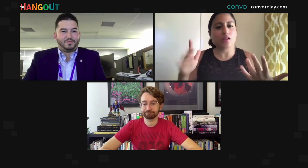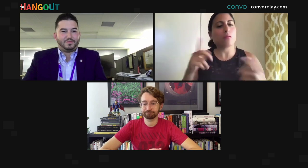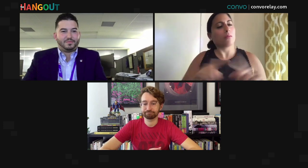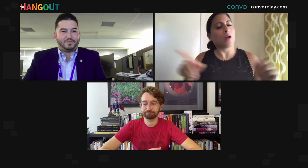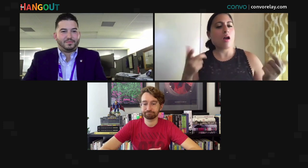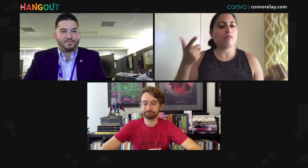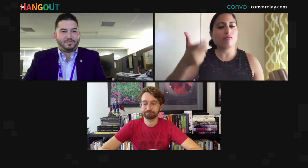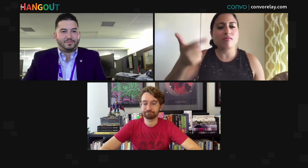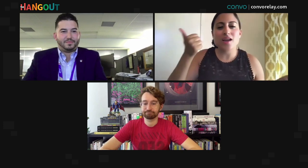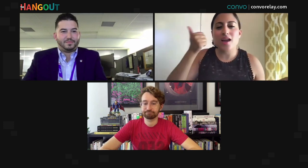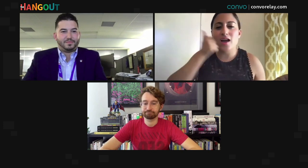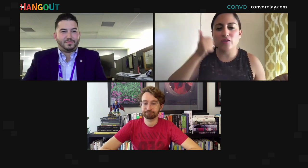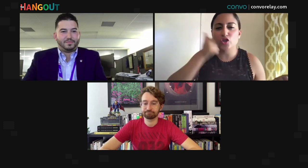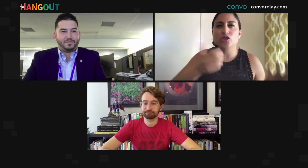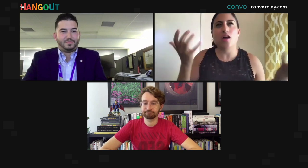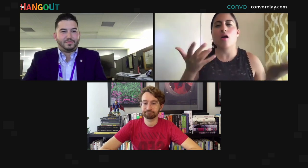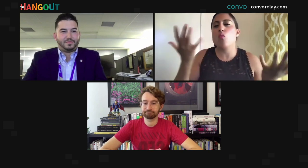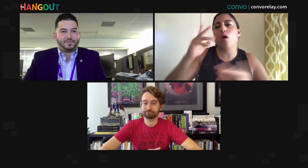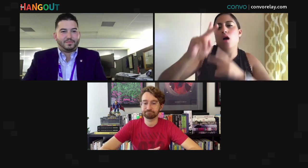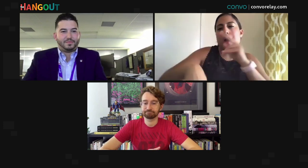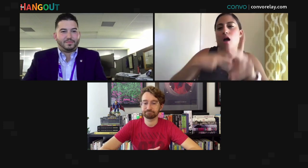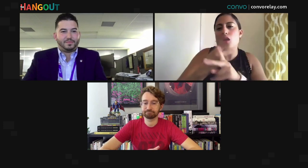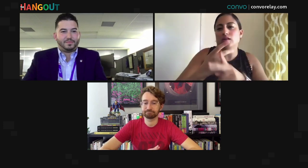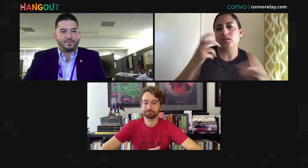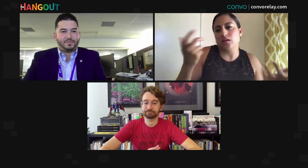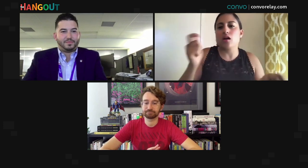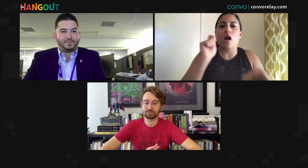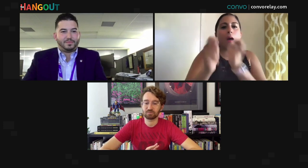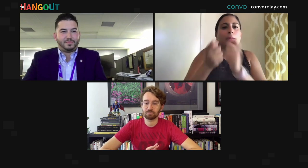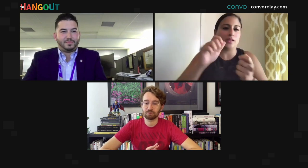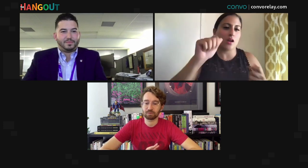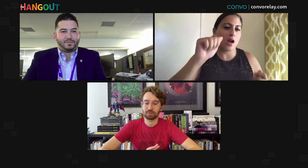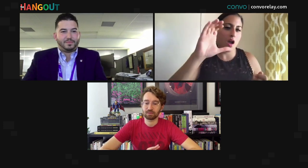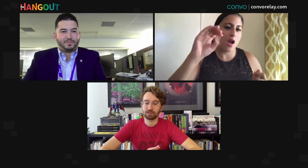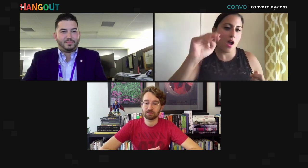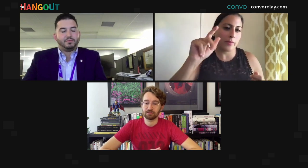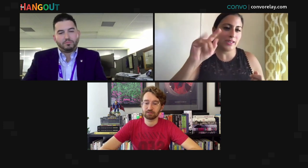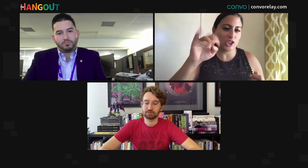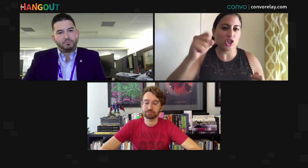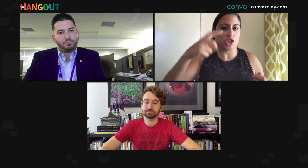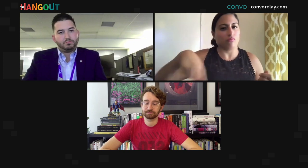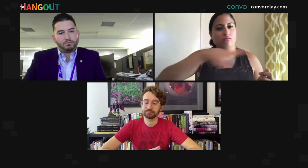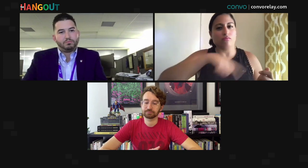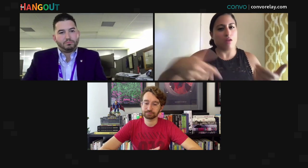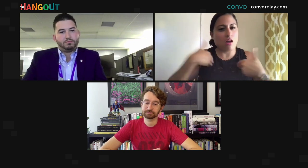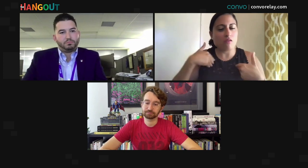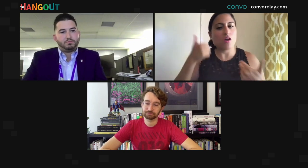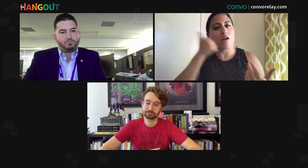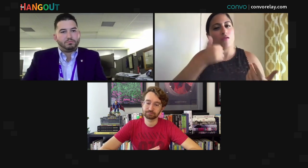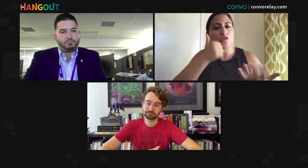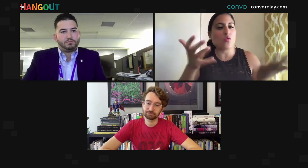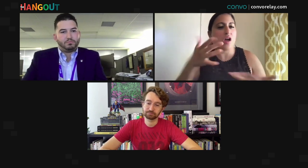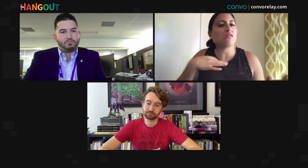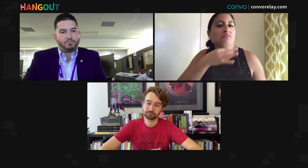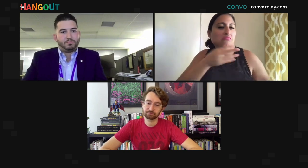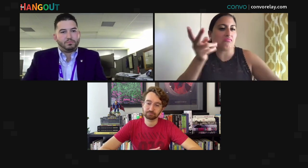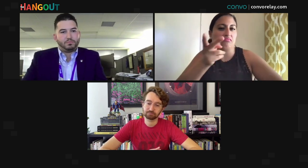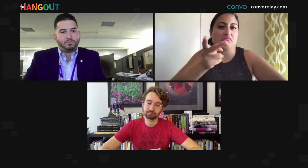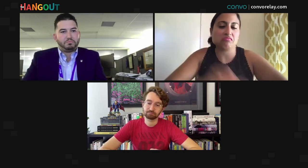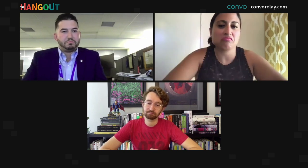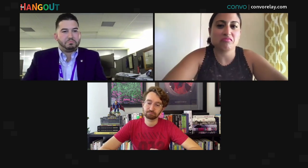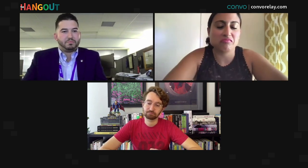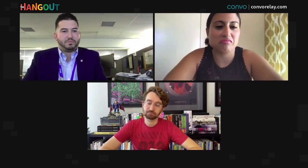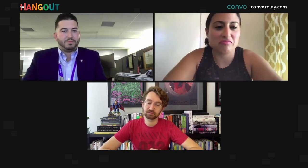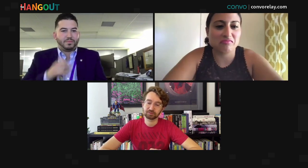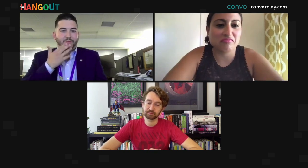So out of curiosity, on a day-to-day basis, what accommodations do you typically